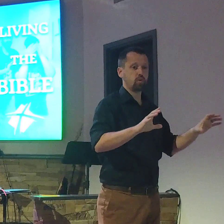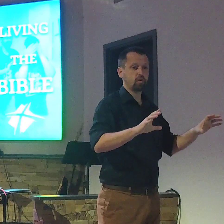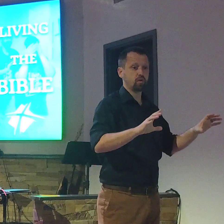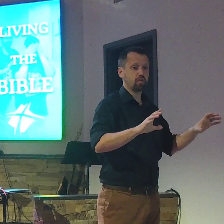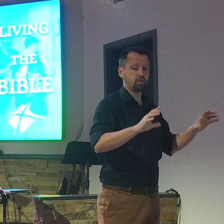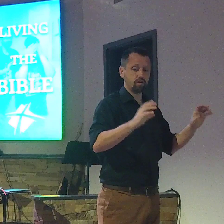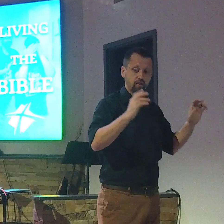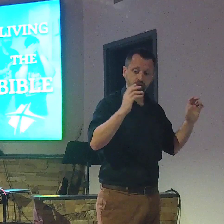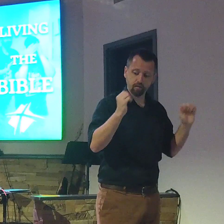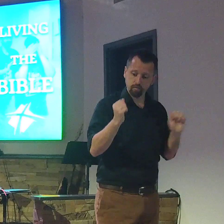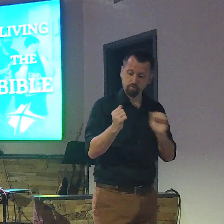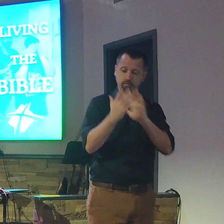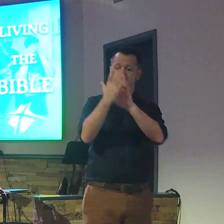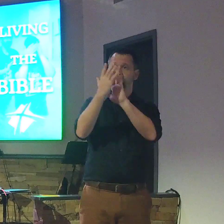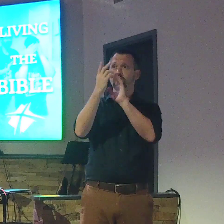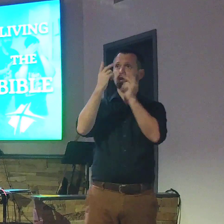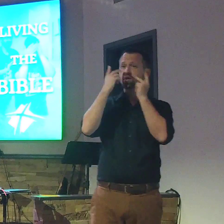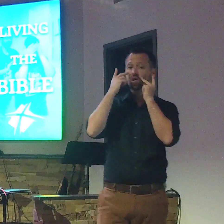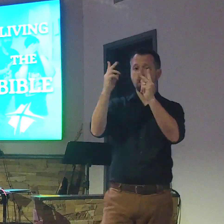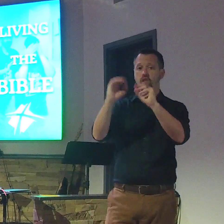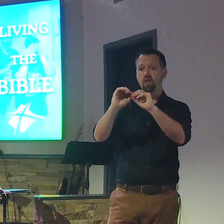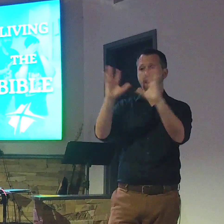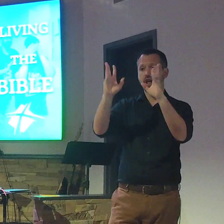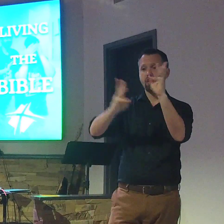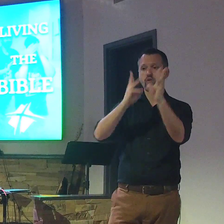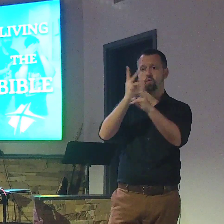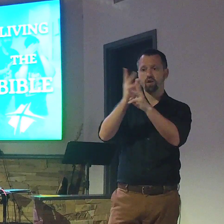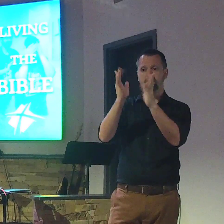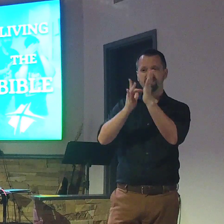face to face with the light of the world, Jesus,